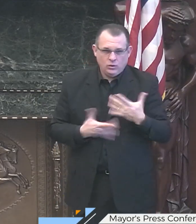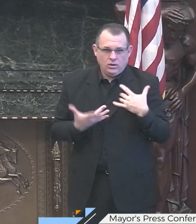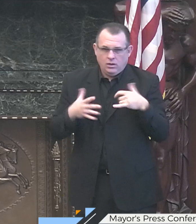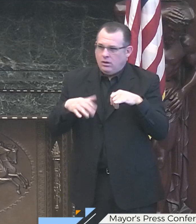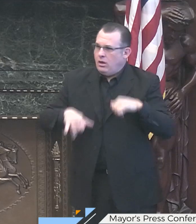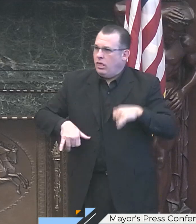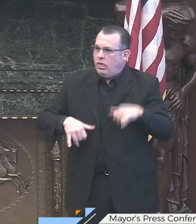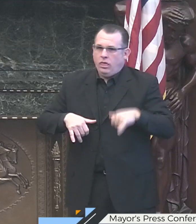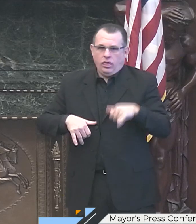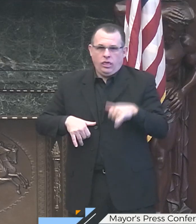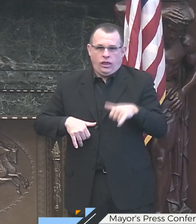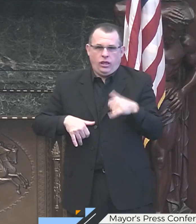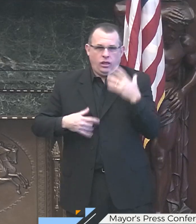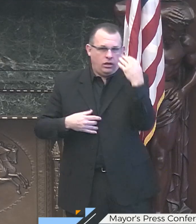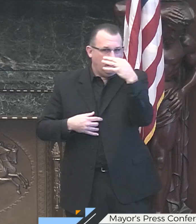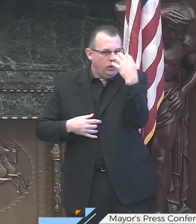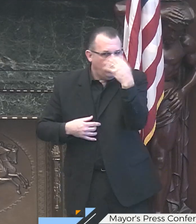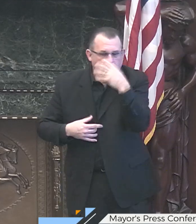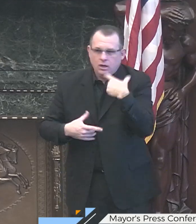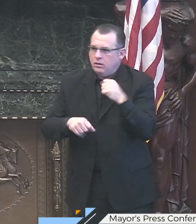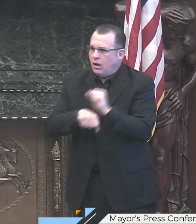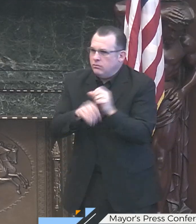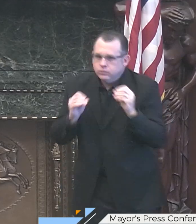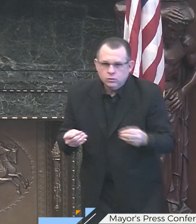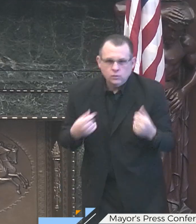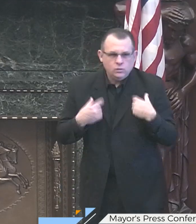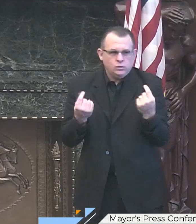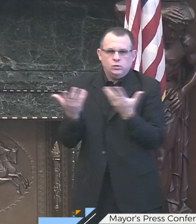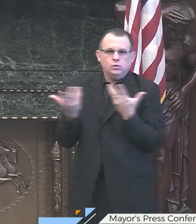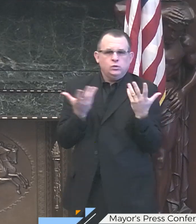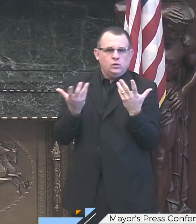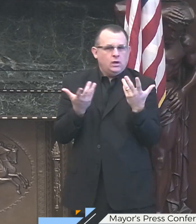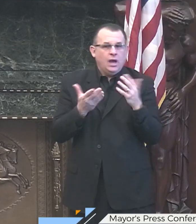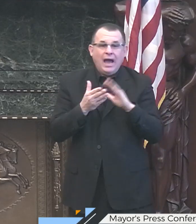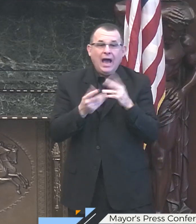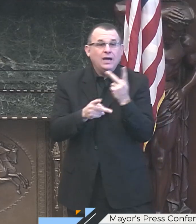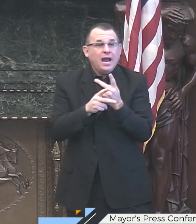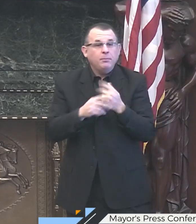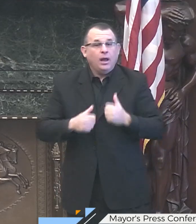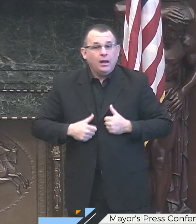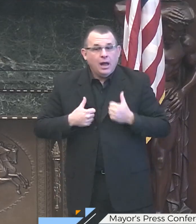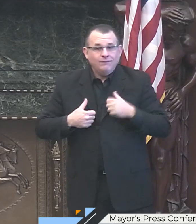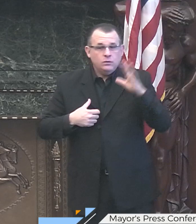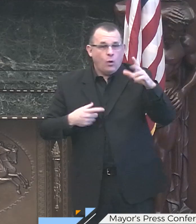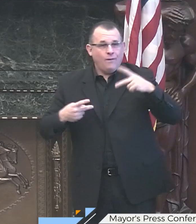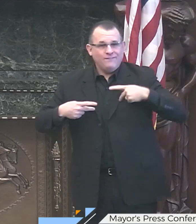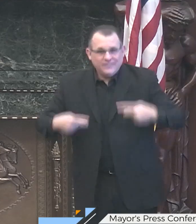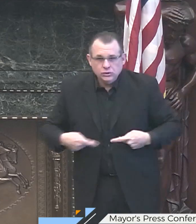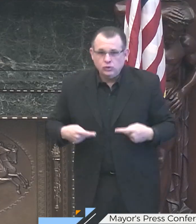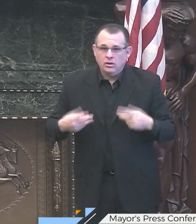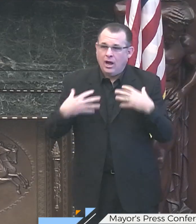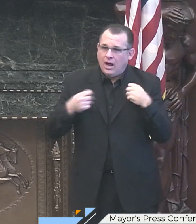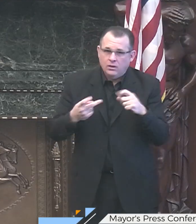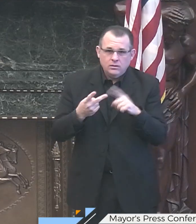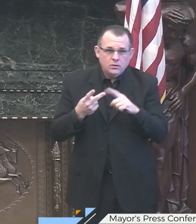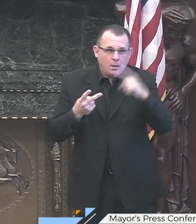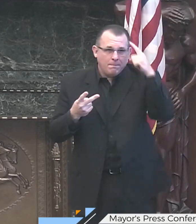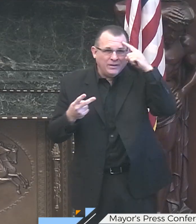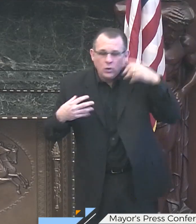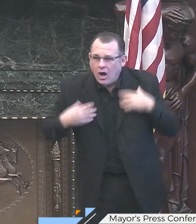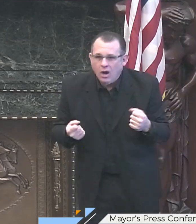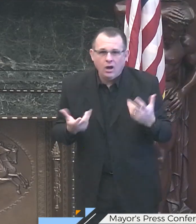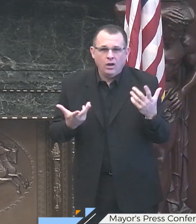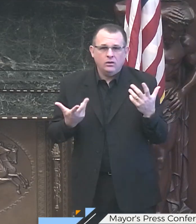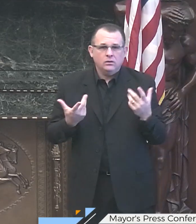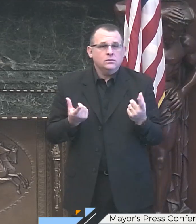bit about what to do during this time to maintain your physical and mental health. At some point, we're going to get past all this, and when we do get past all this, we